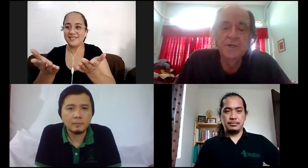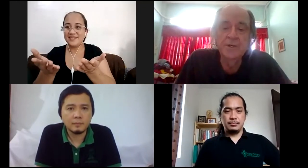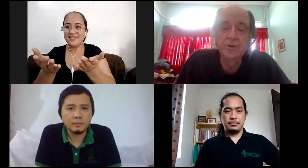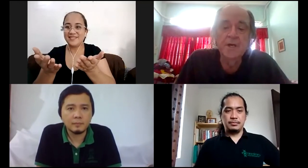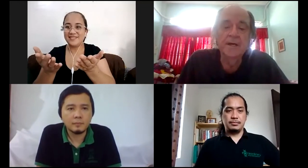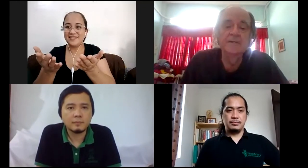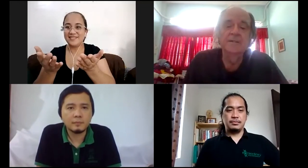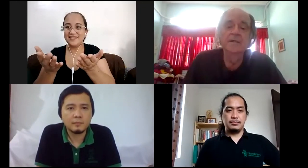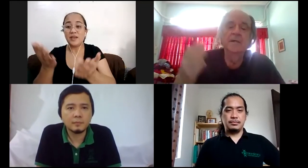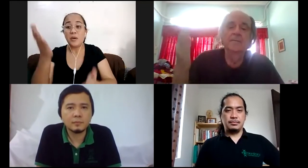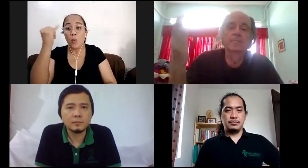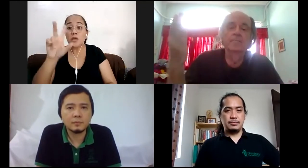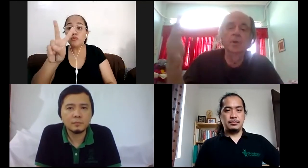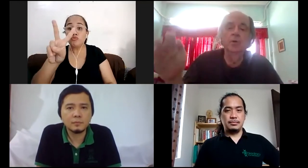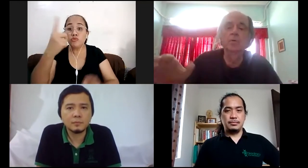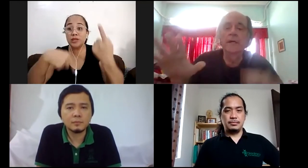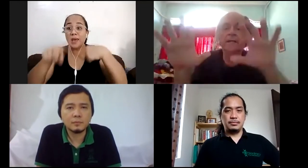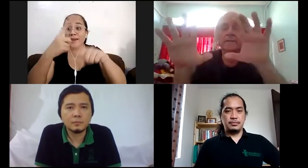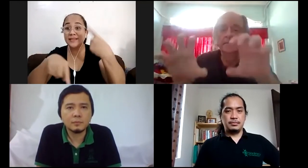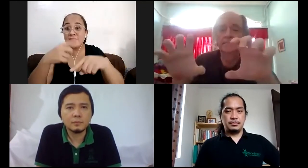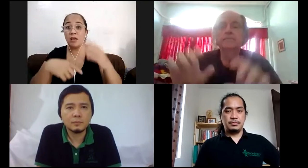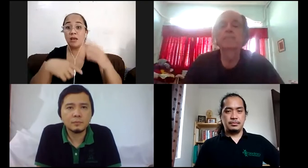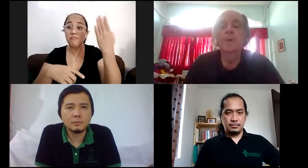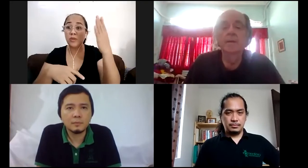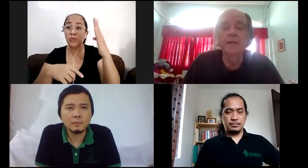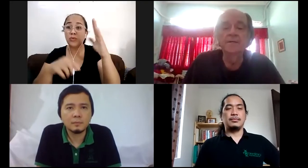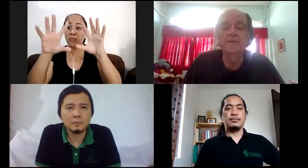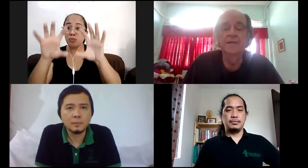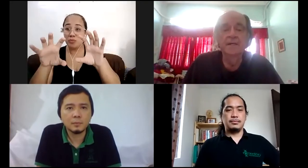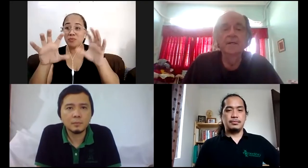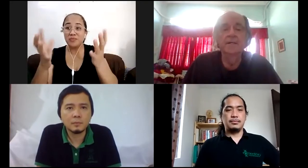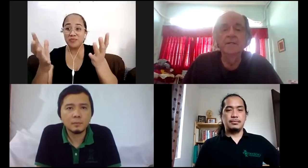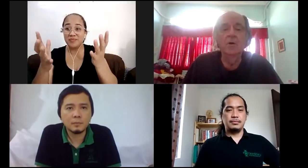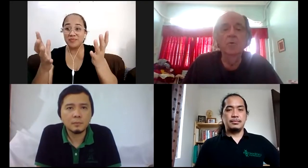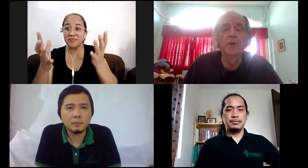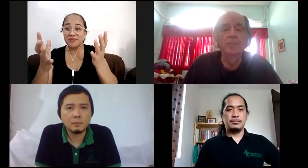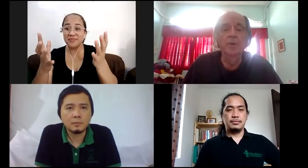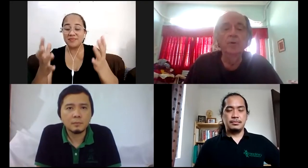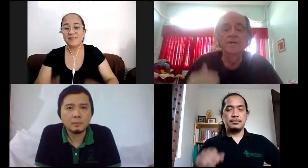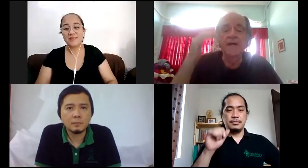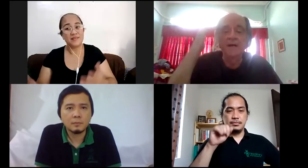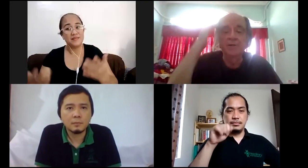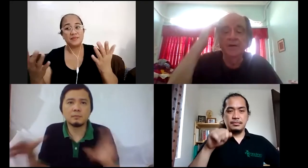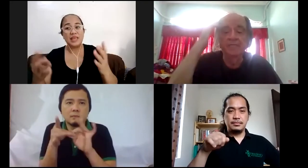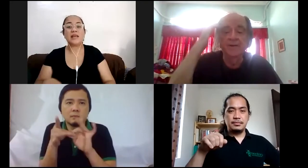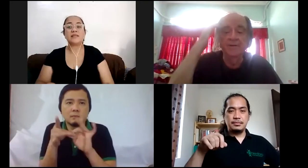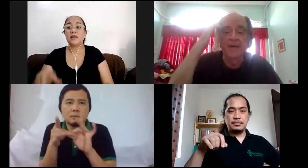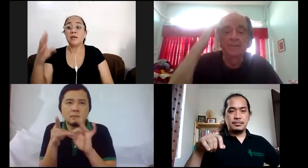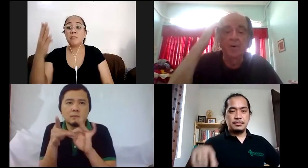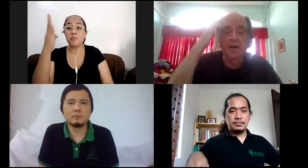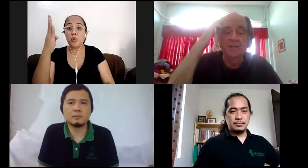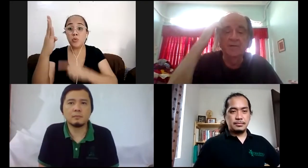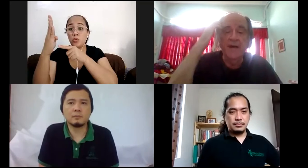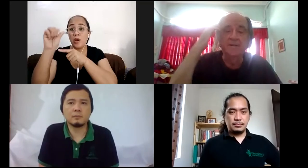Because it's two signs, blue and this. So, and blue is an adjective, it's the